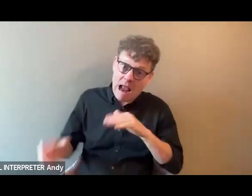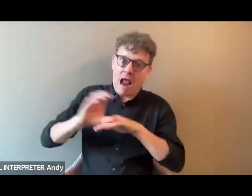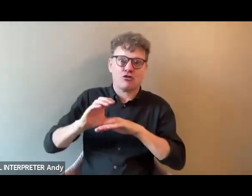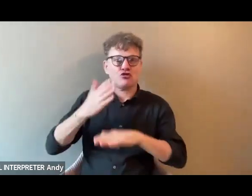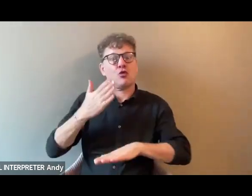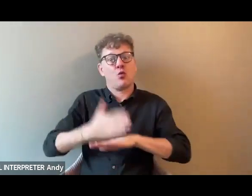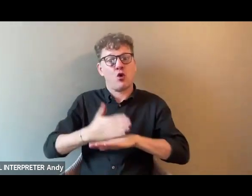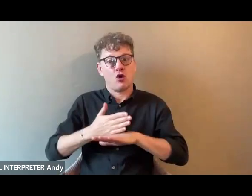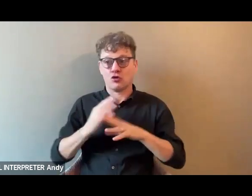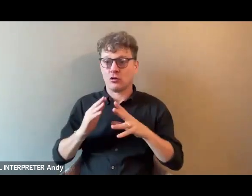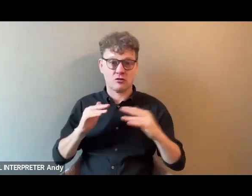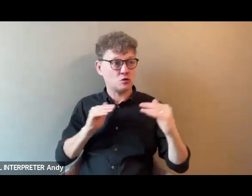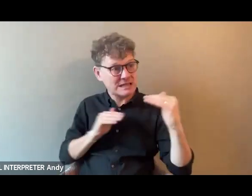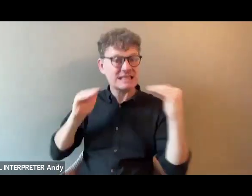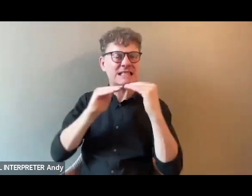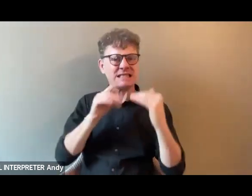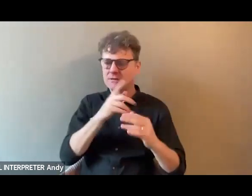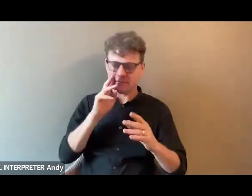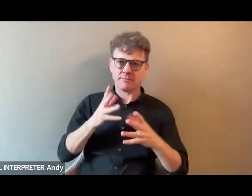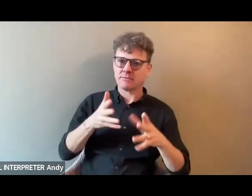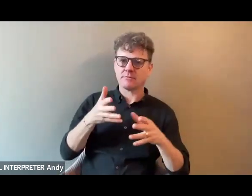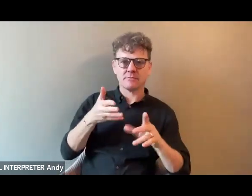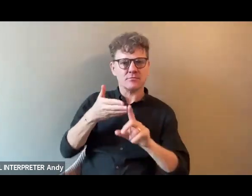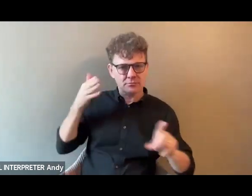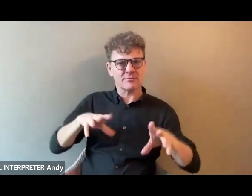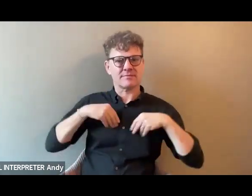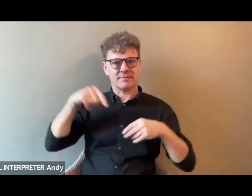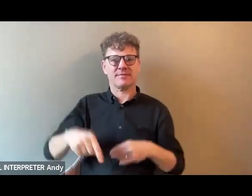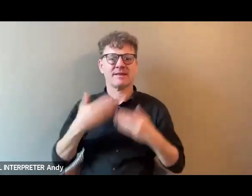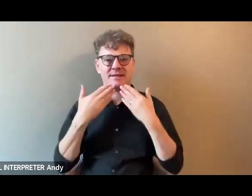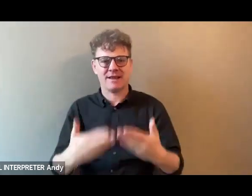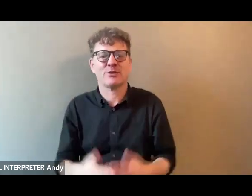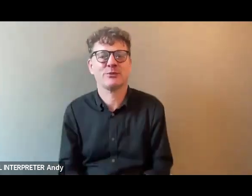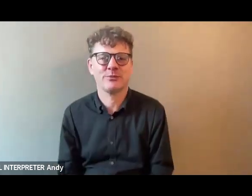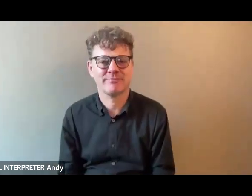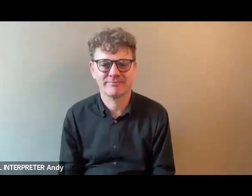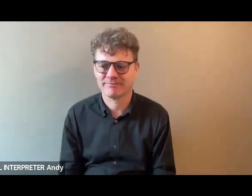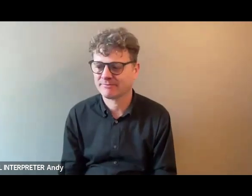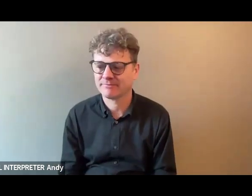create an inclusive work environment in higher institutions. Thank you.